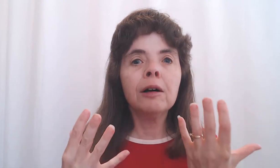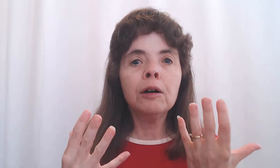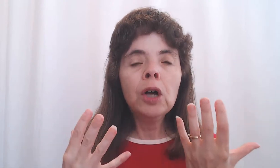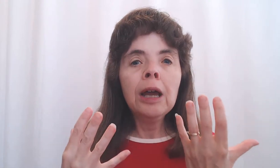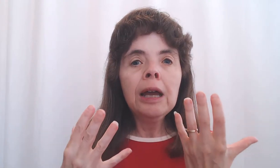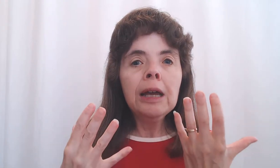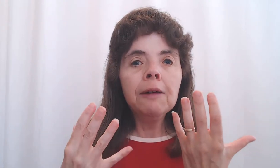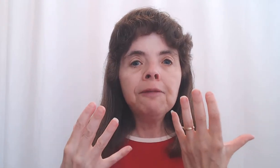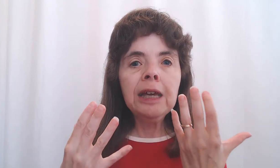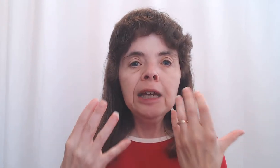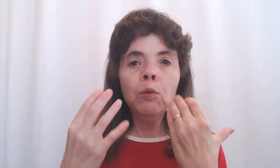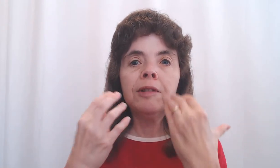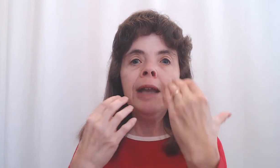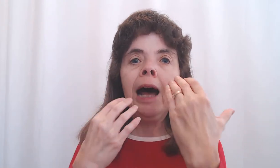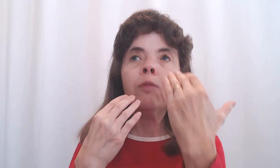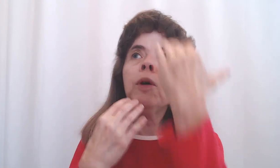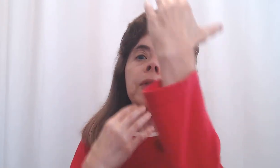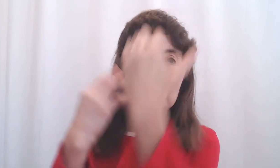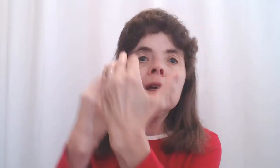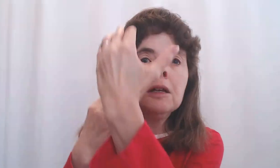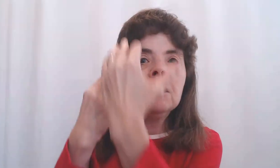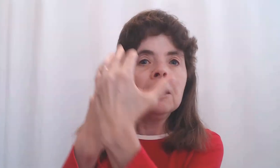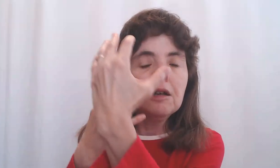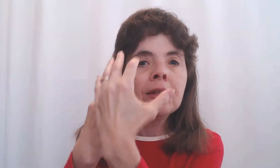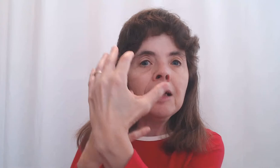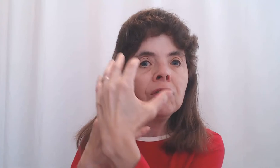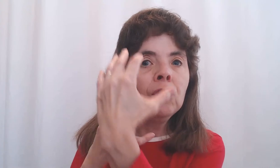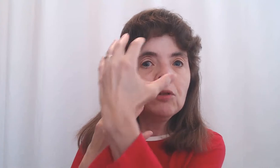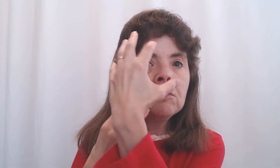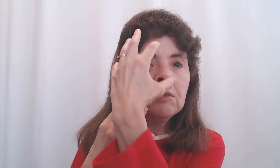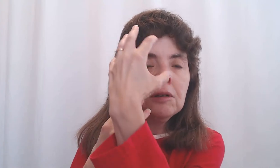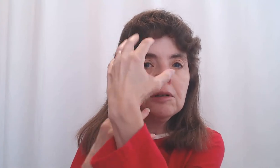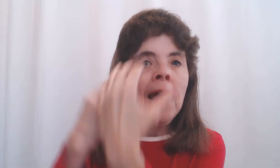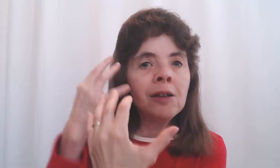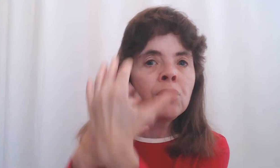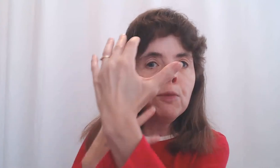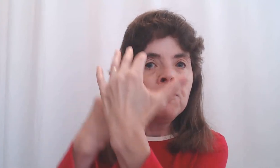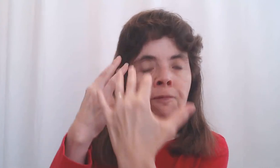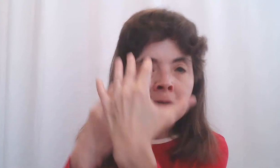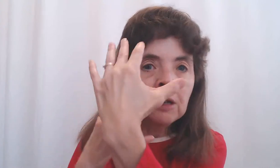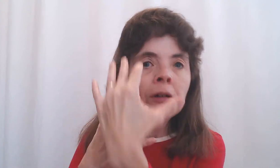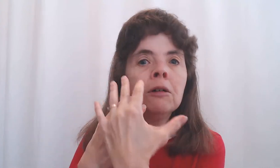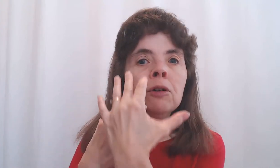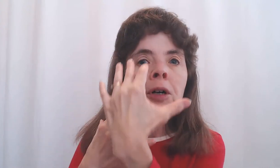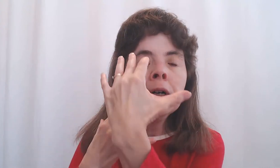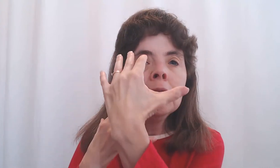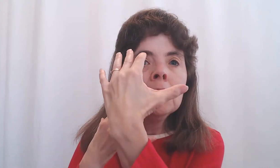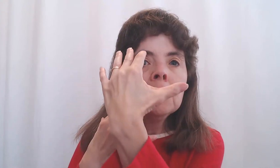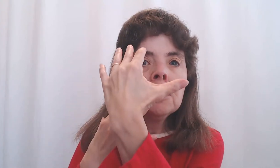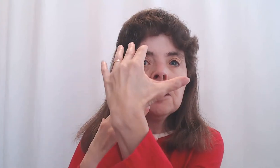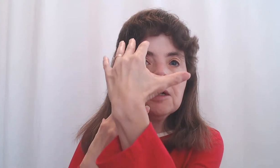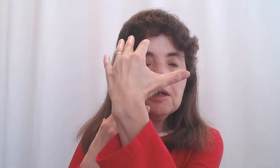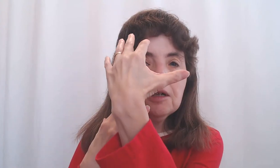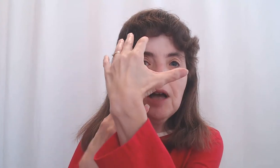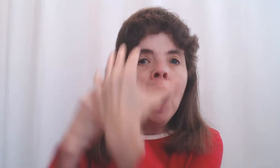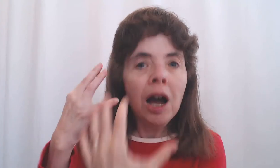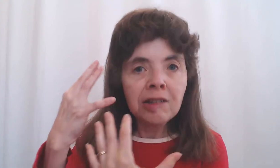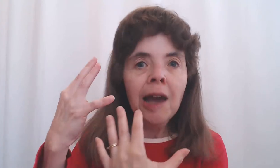if he was not within, in a sense, tangible, physical contact